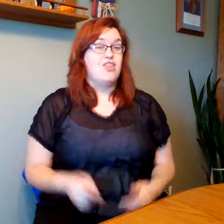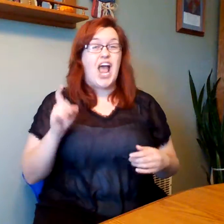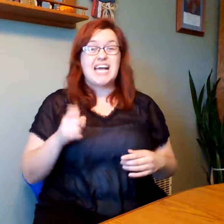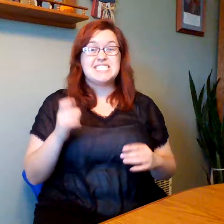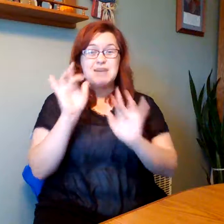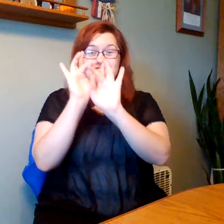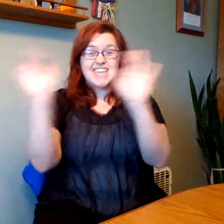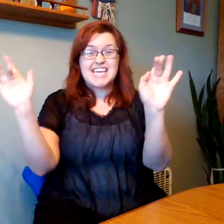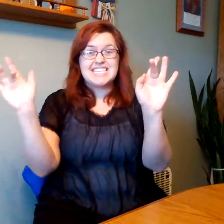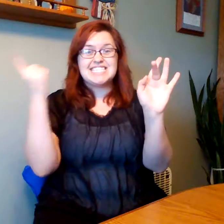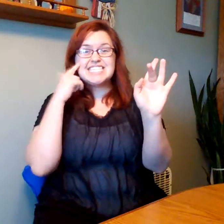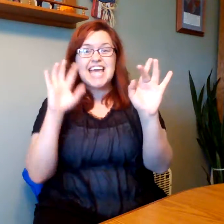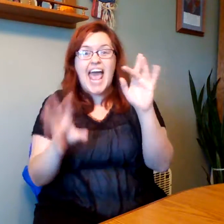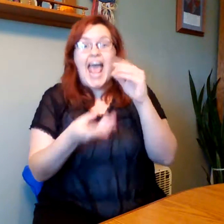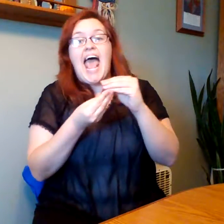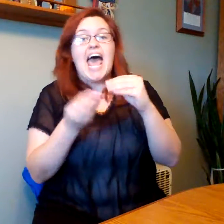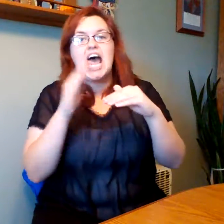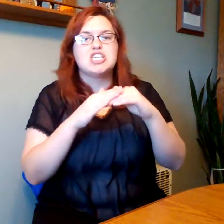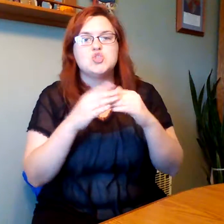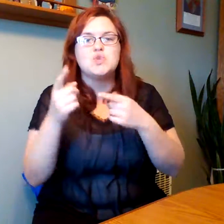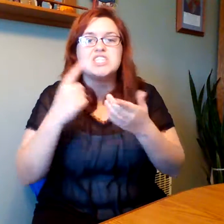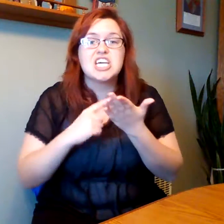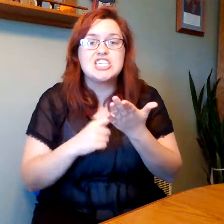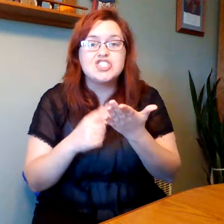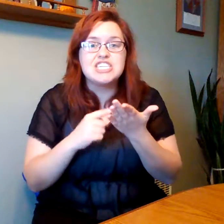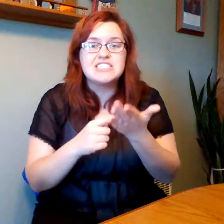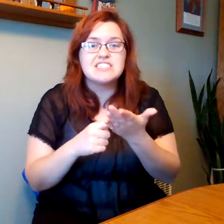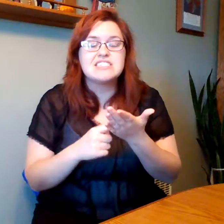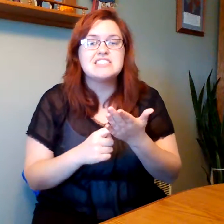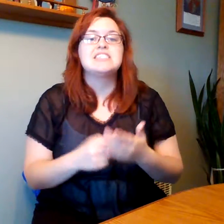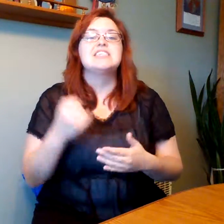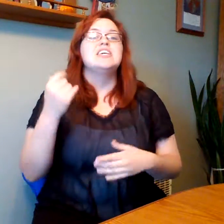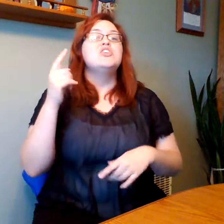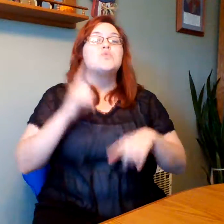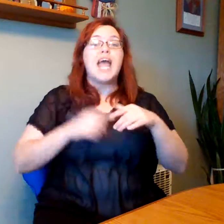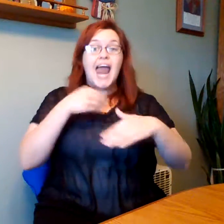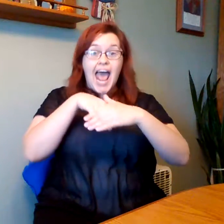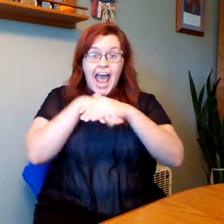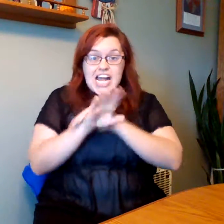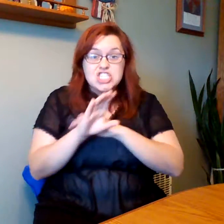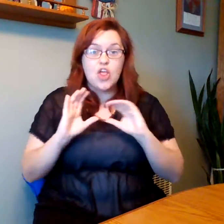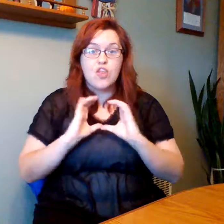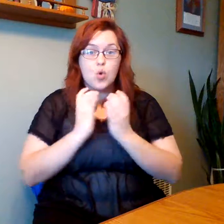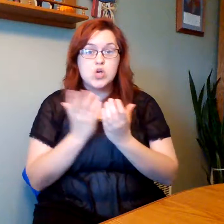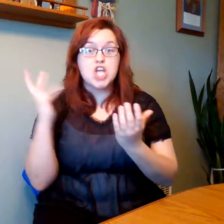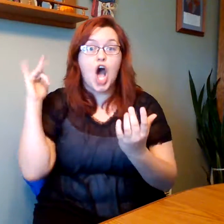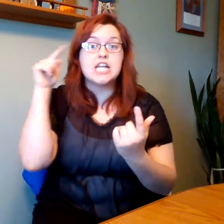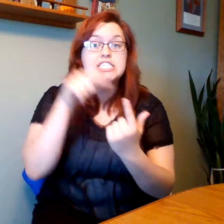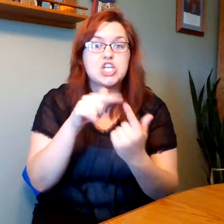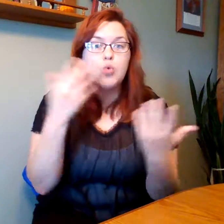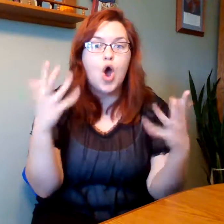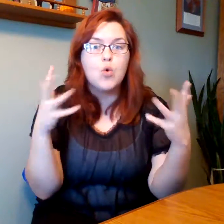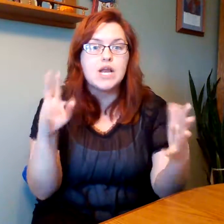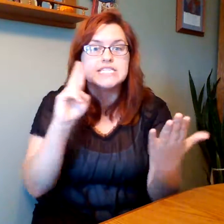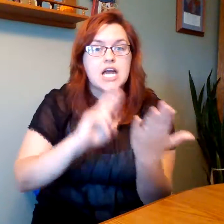discussion section for which you're waitlisted in order for you to move into the course, okay? That usually happens. We added